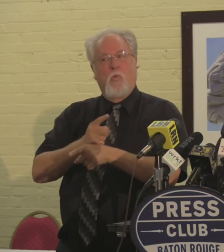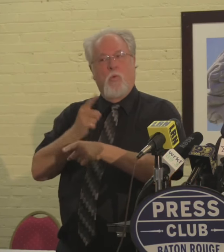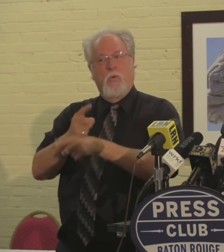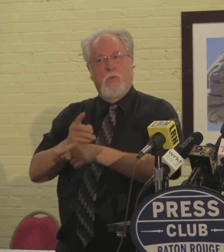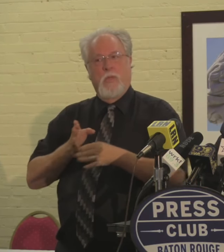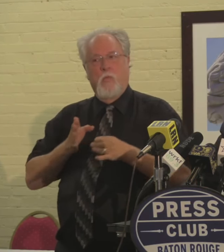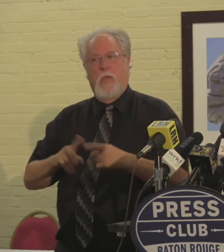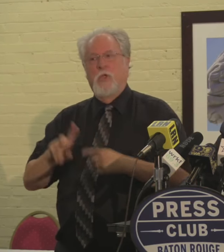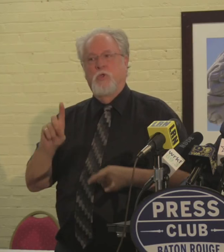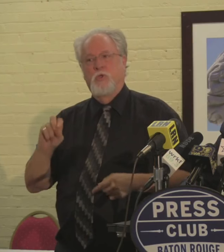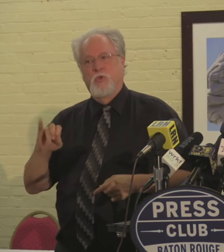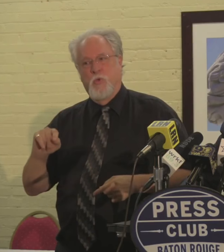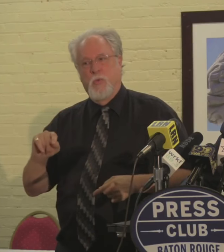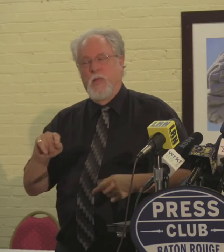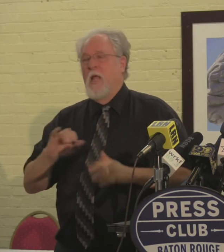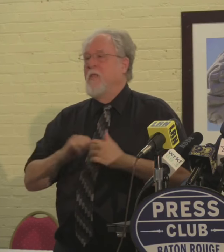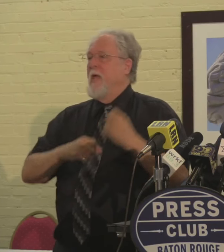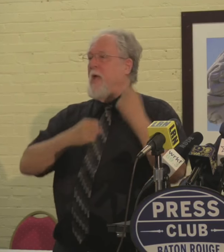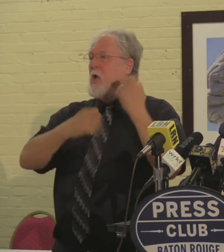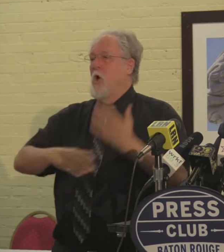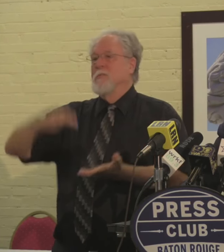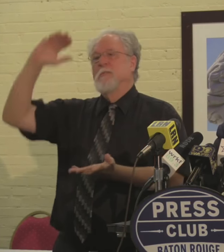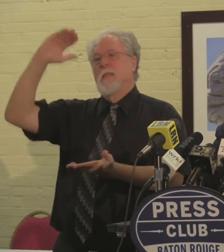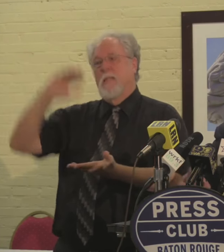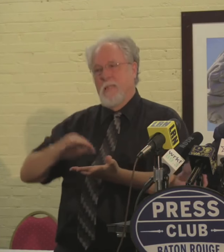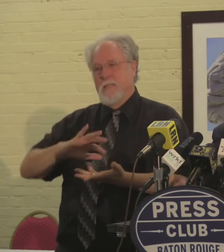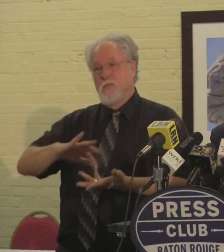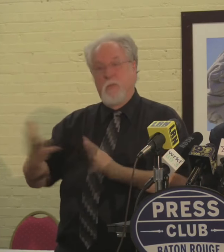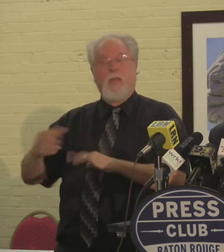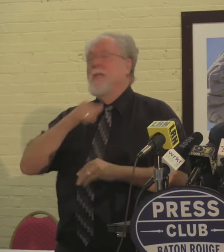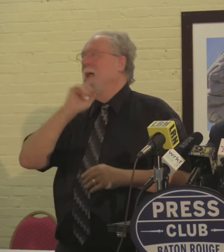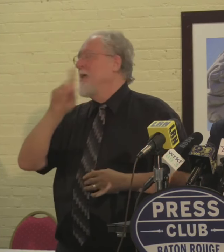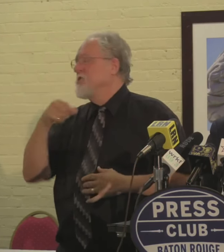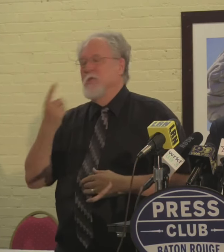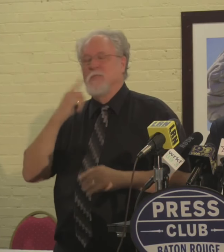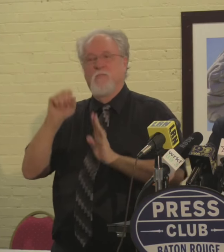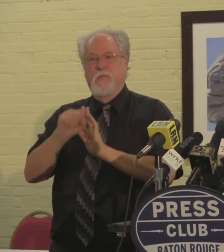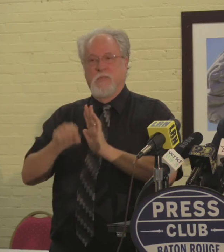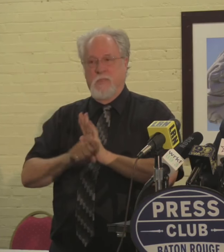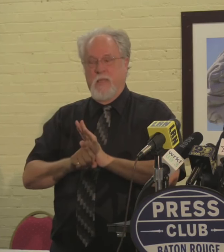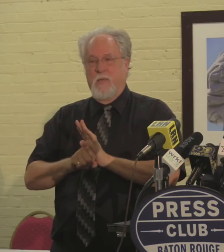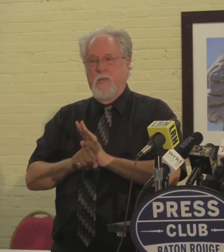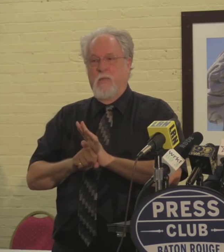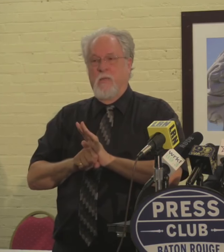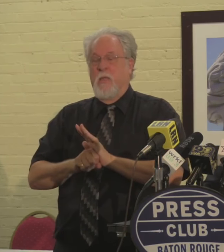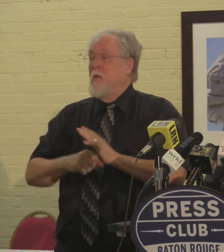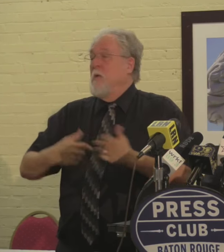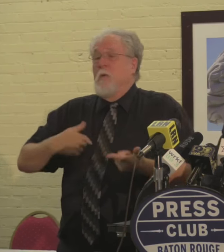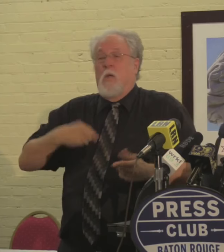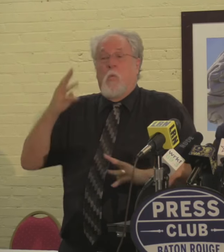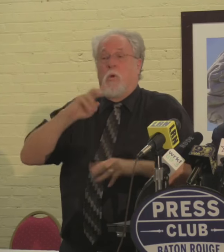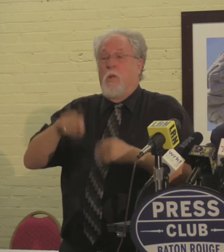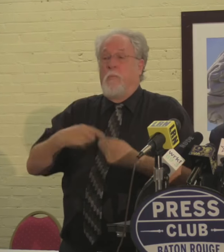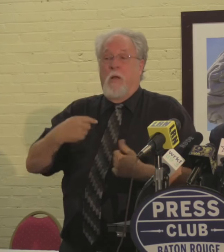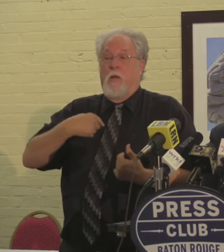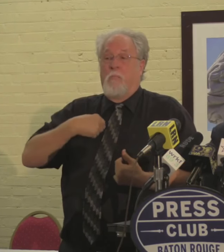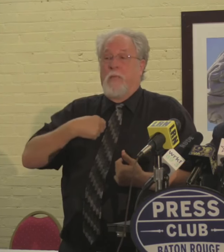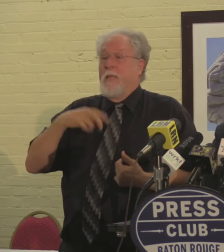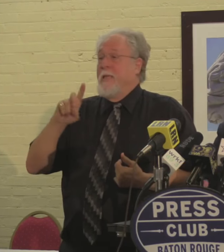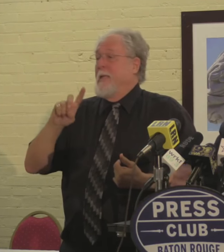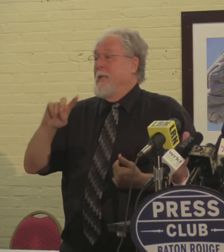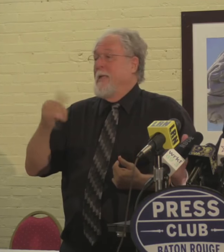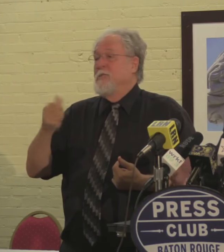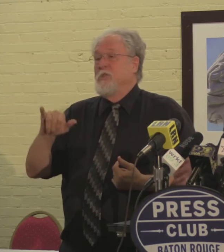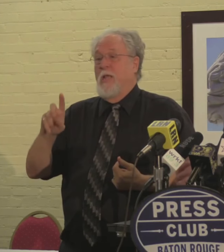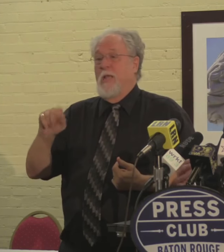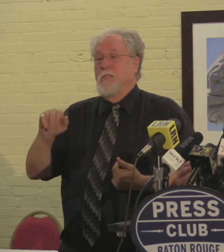it. That's the way that causes the least amount of disruption, not just to the state. I'm not worried about me and Jay Darden and my